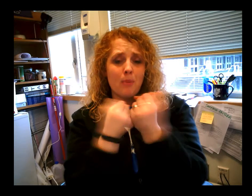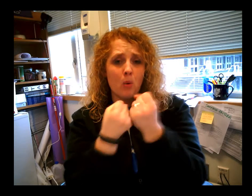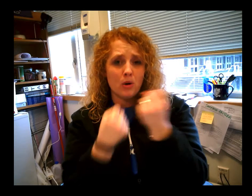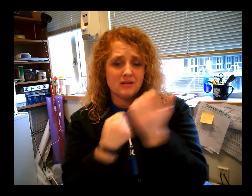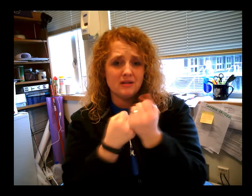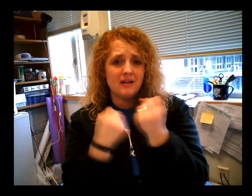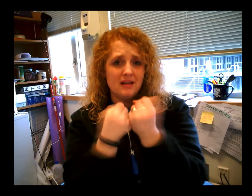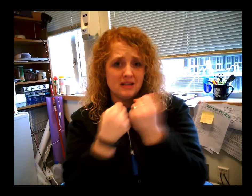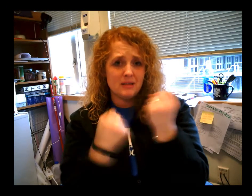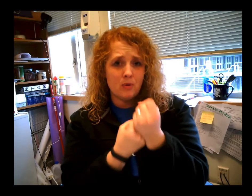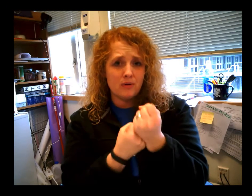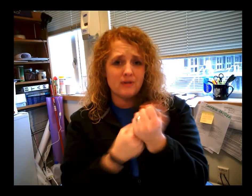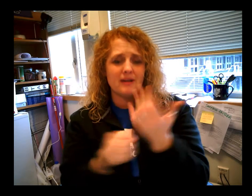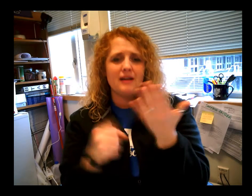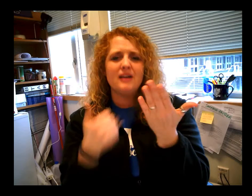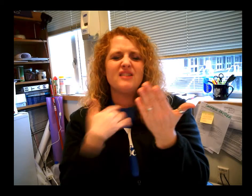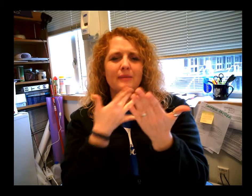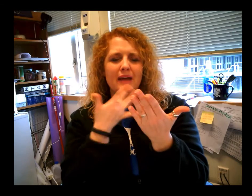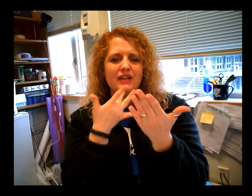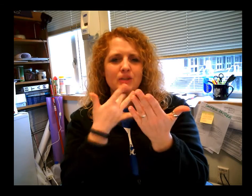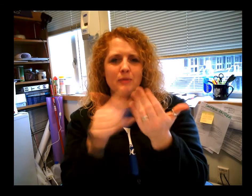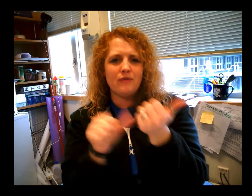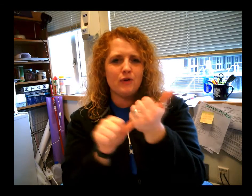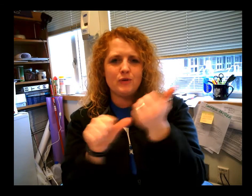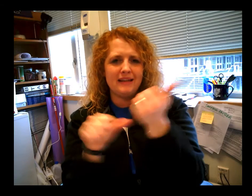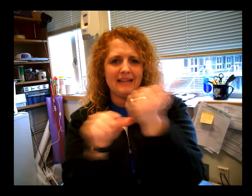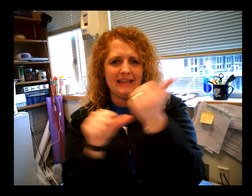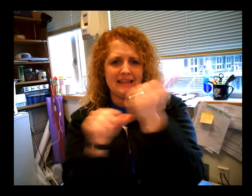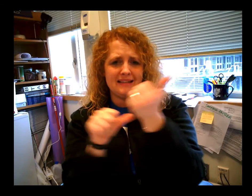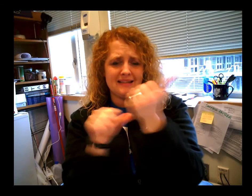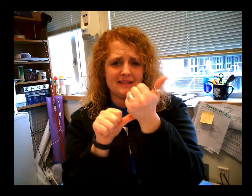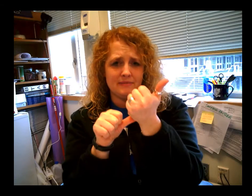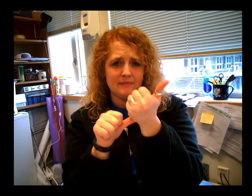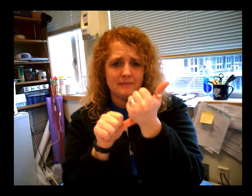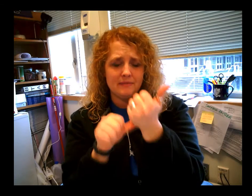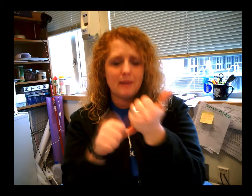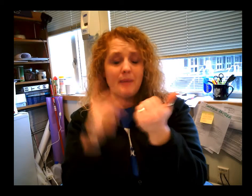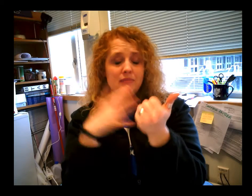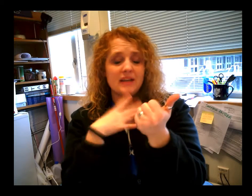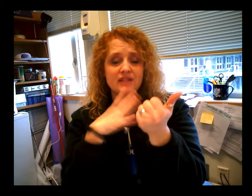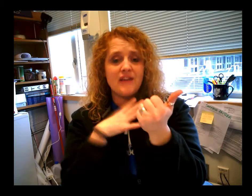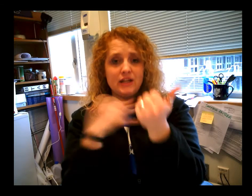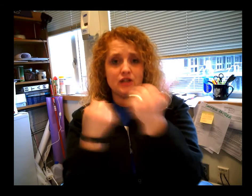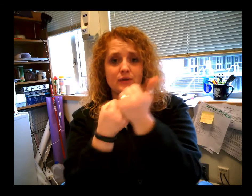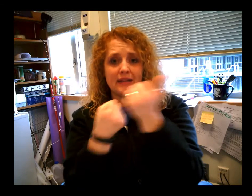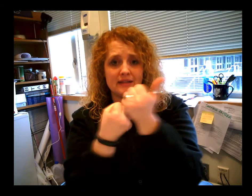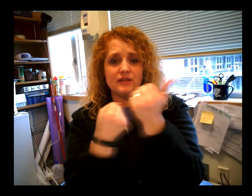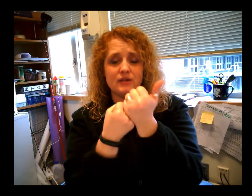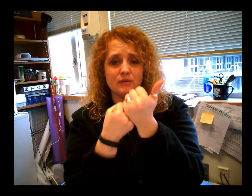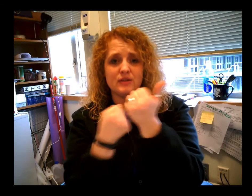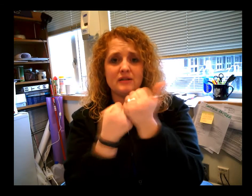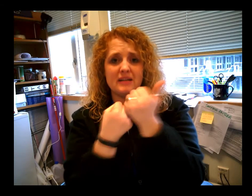support. So I just prefer doing it like this. But it's fine to do it like this too,